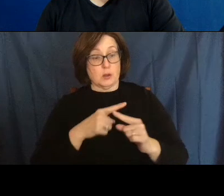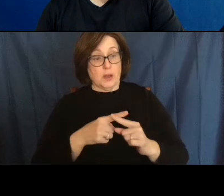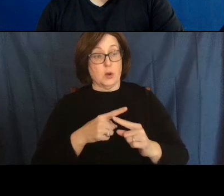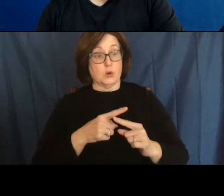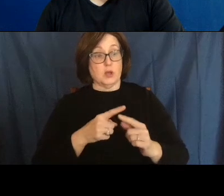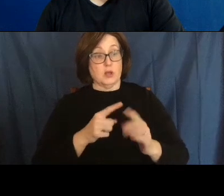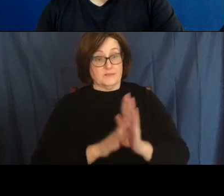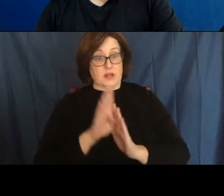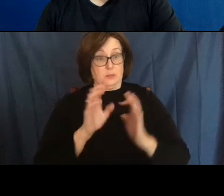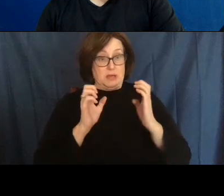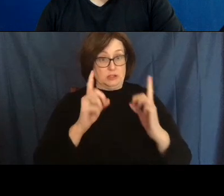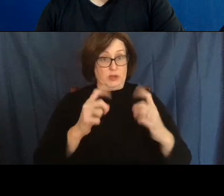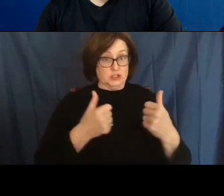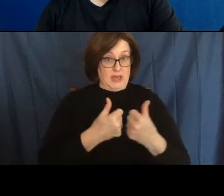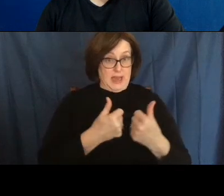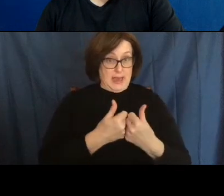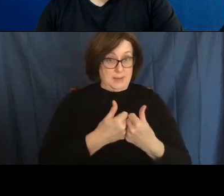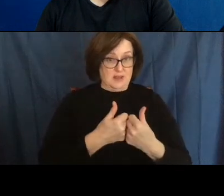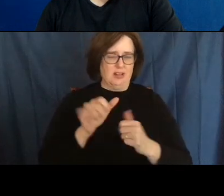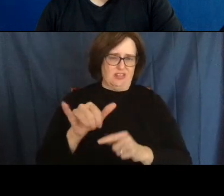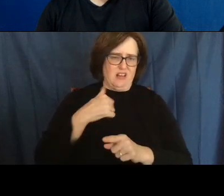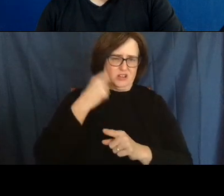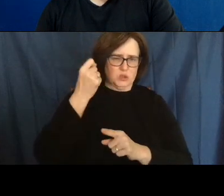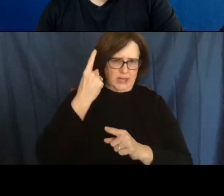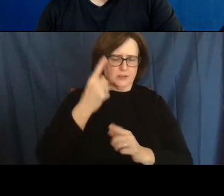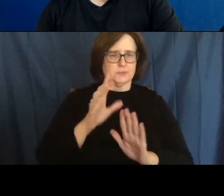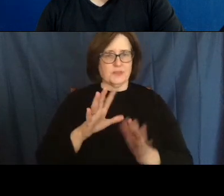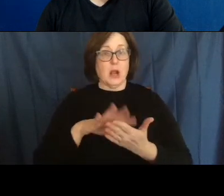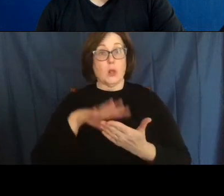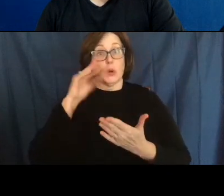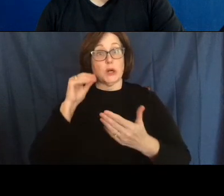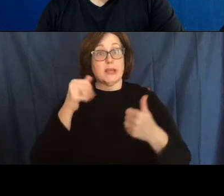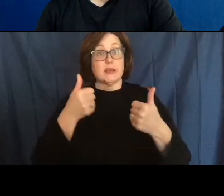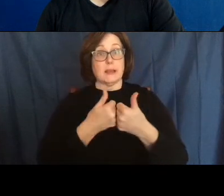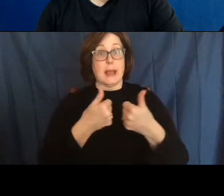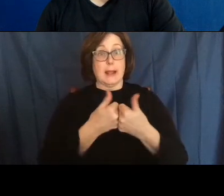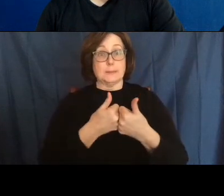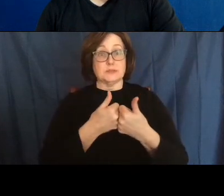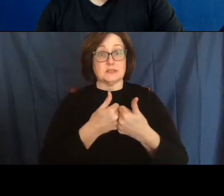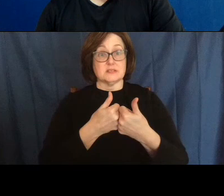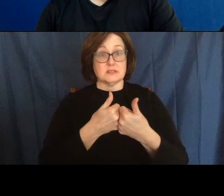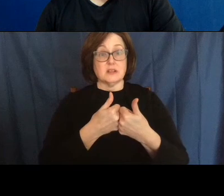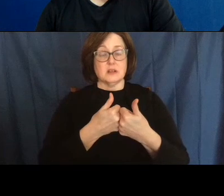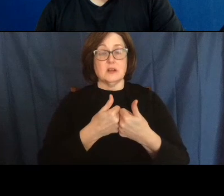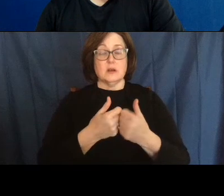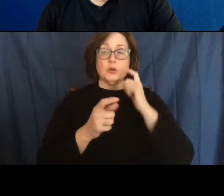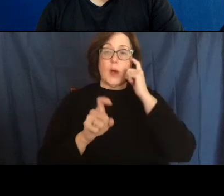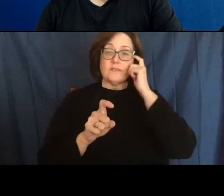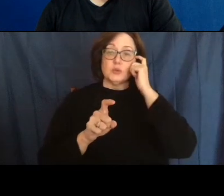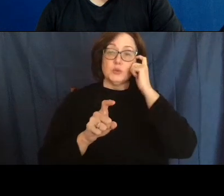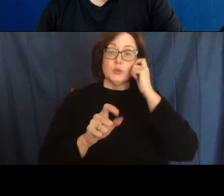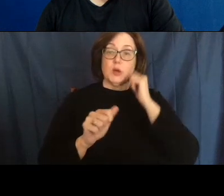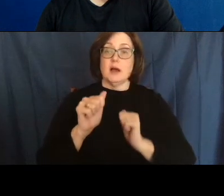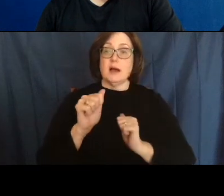of view, which is that with learning games, you're not only assessing the effectiveness of